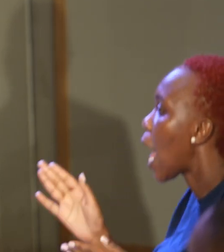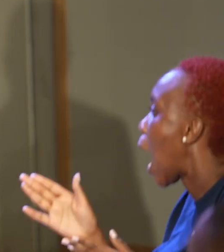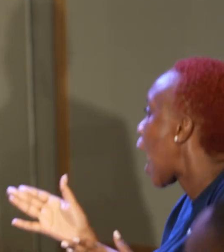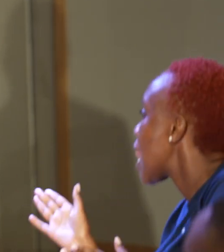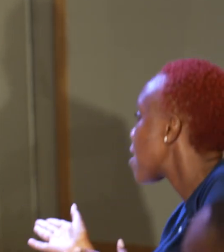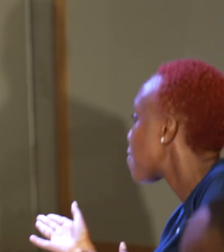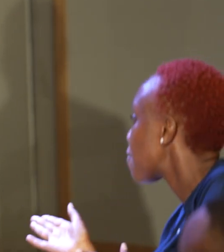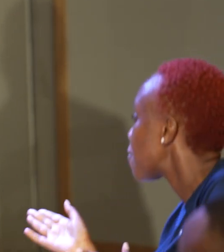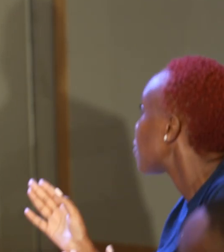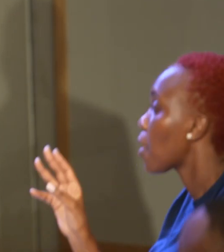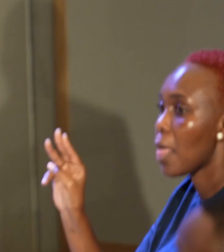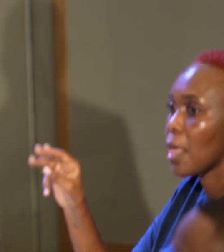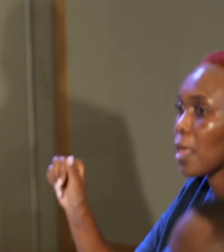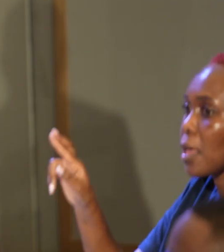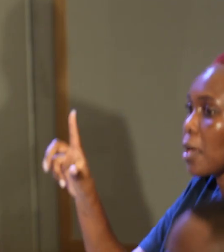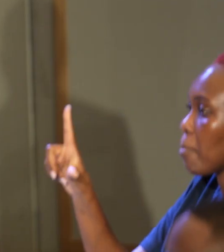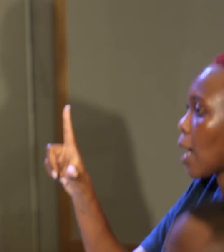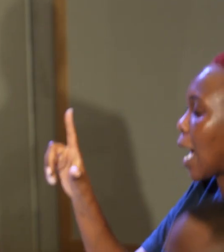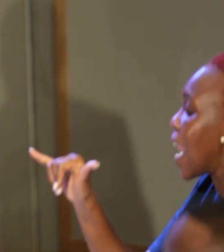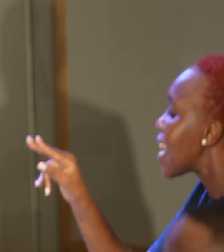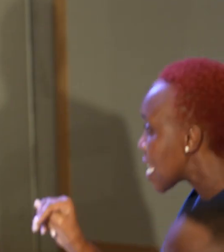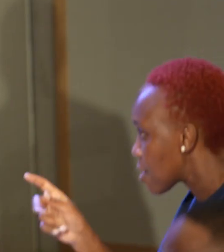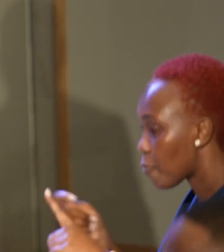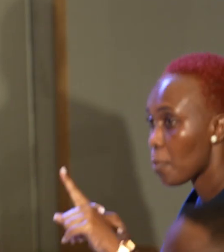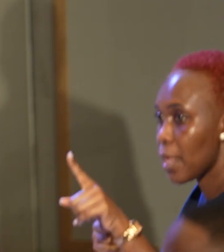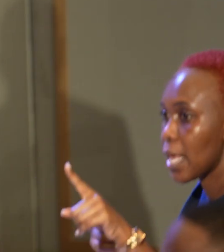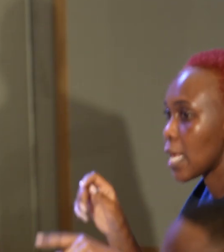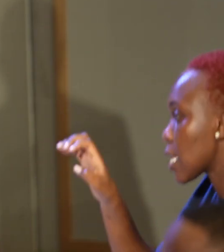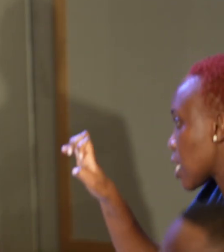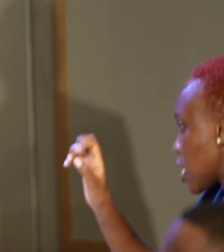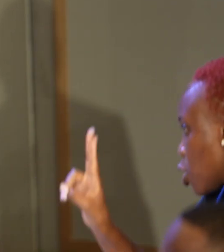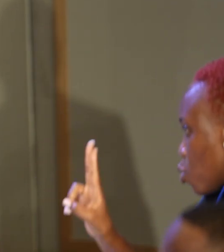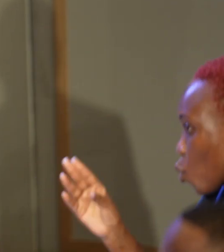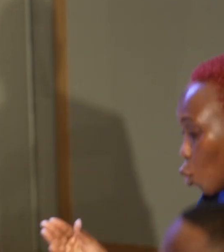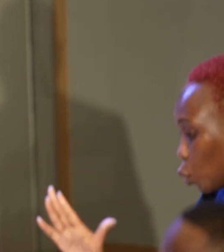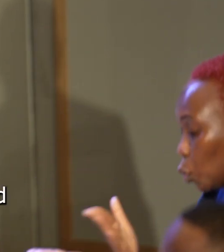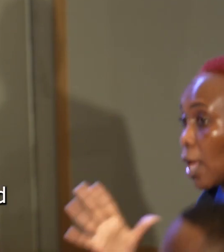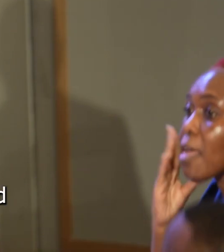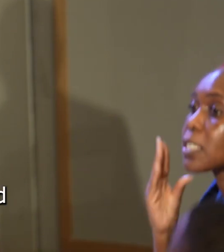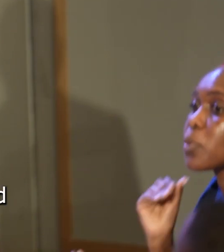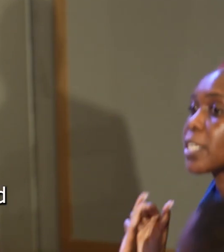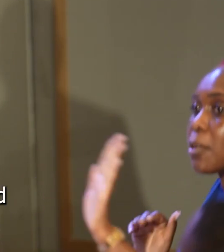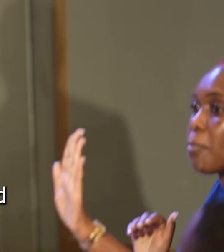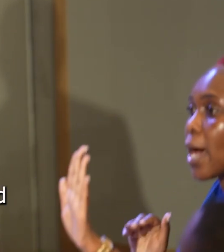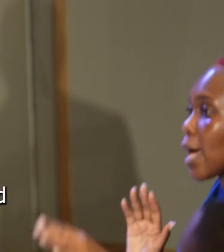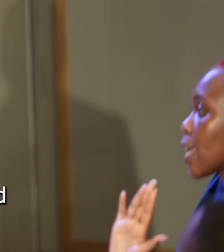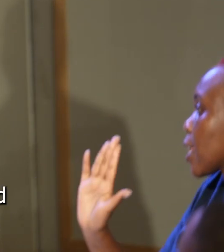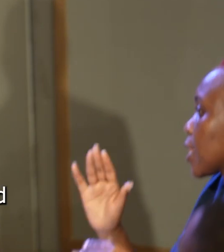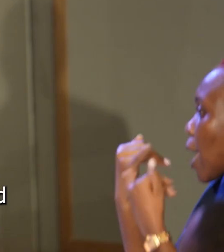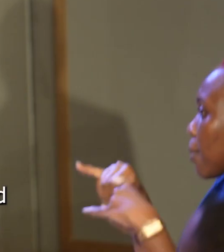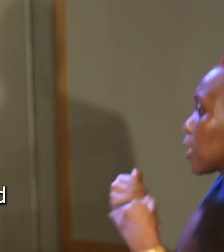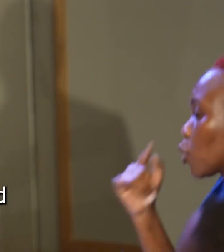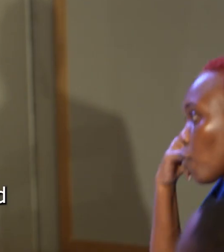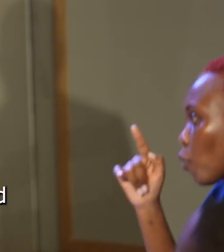Malin, from the EU, to give us their experience in the implementation